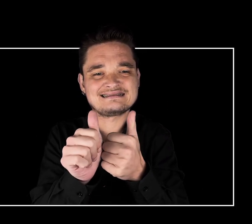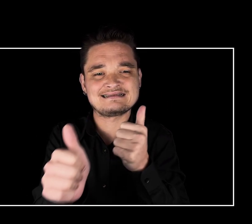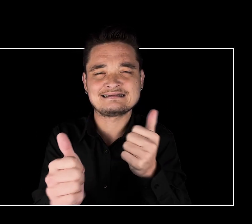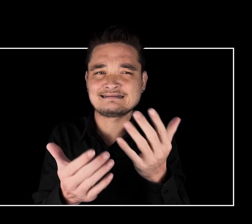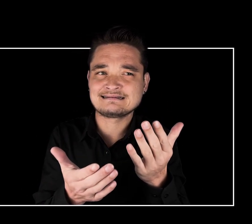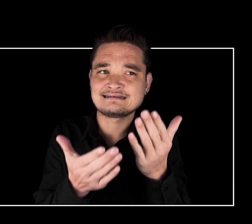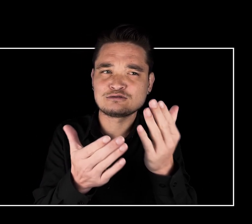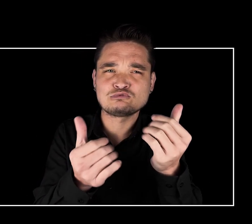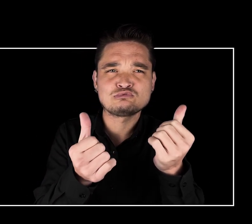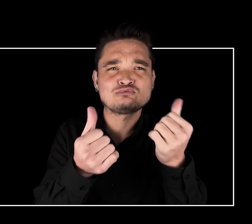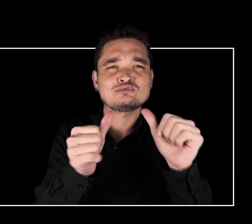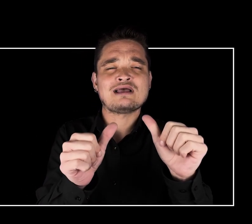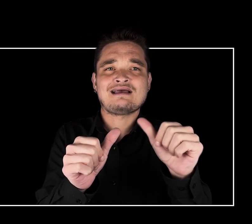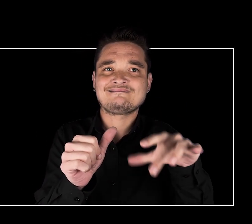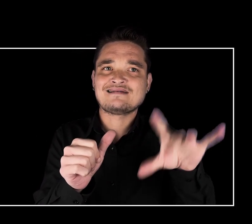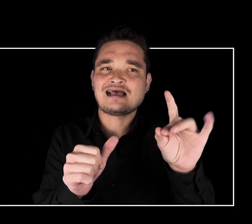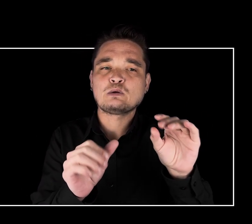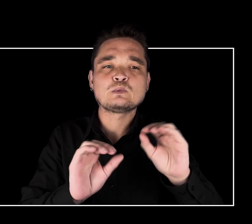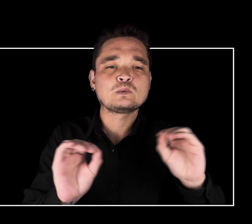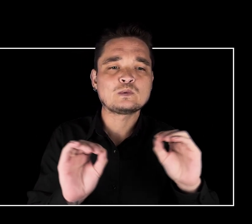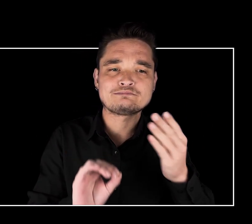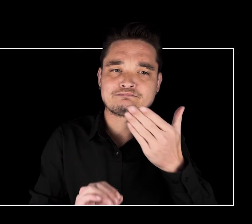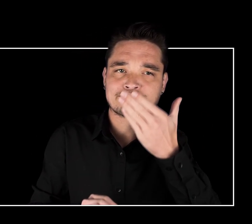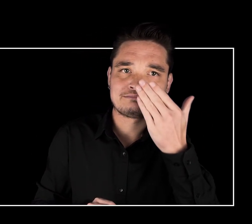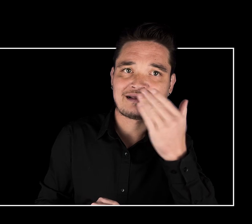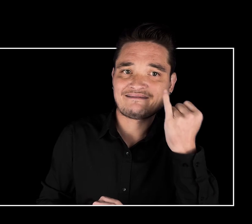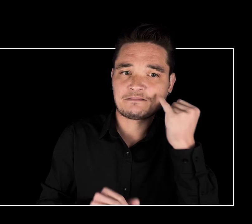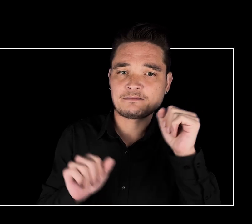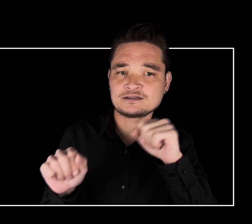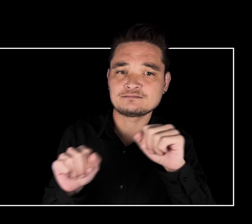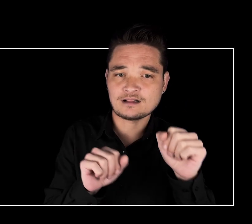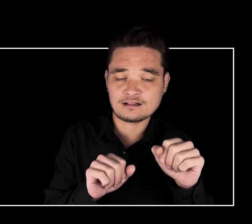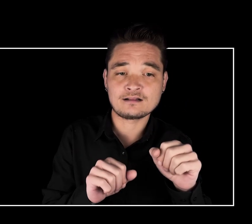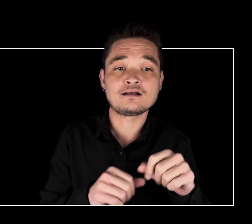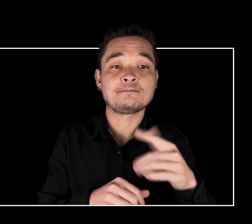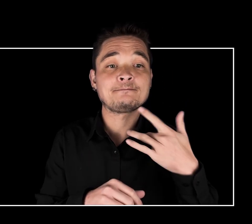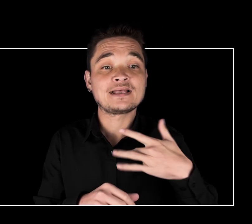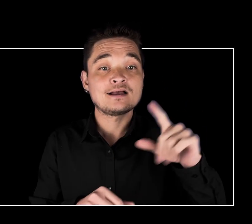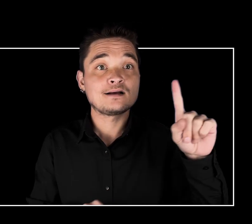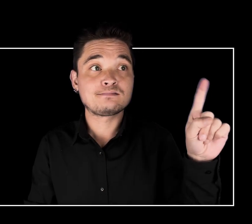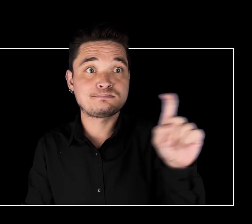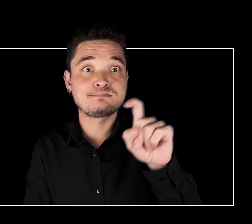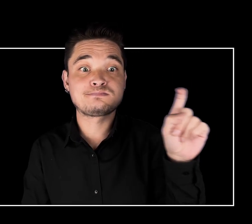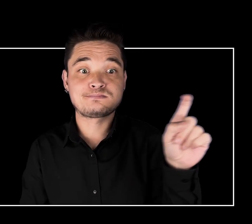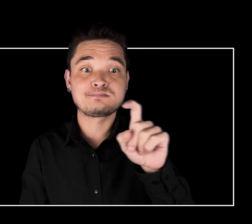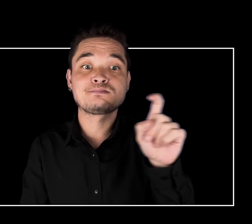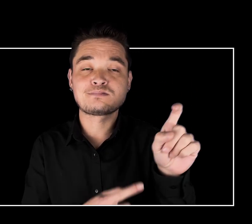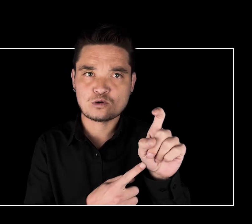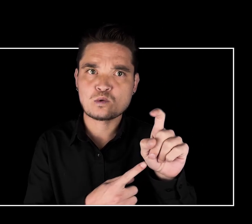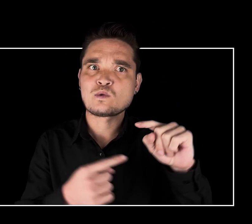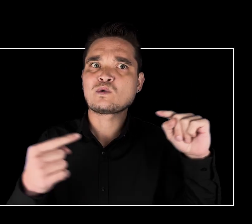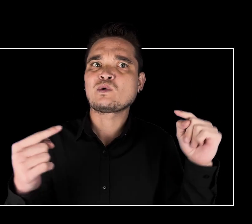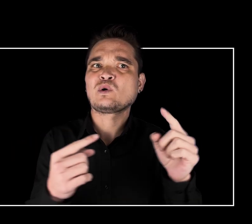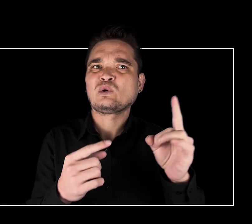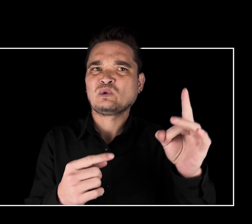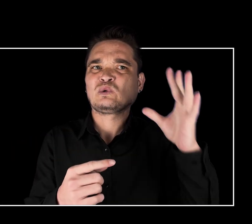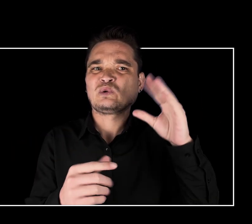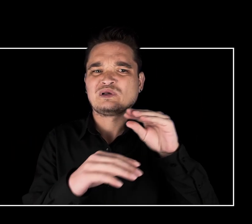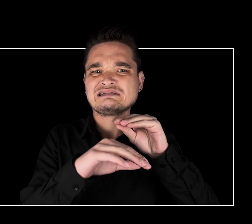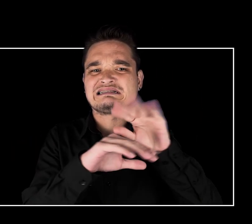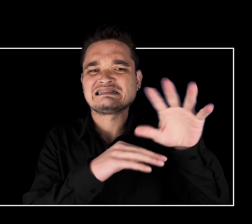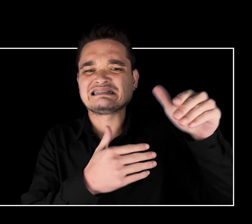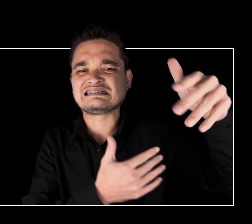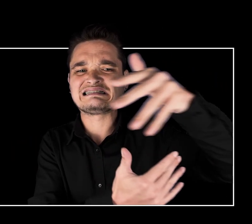that are fragrance-free when possible. Often, air fresheners contain many very harmful